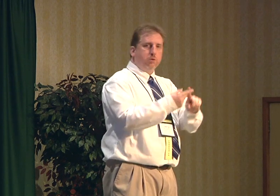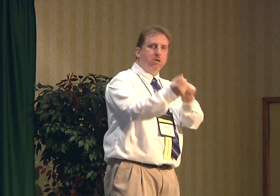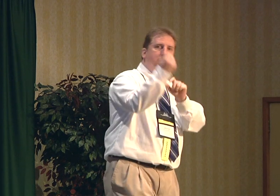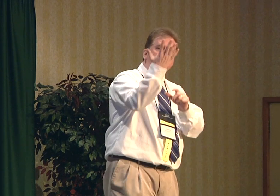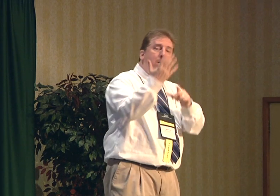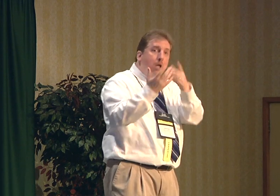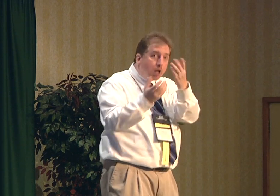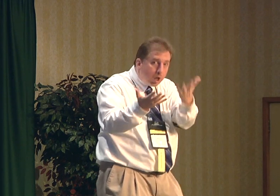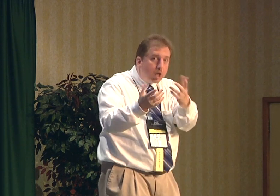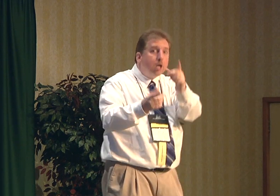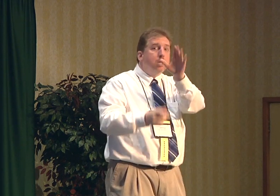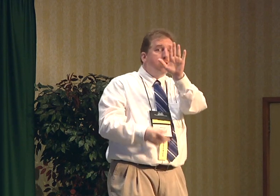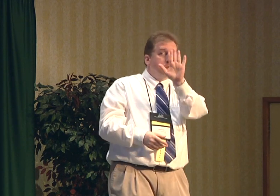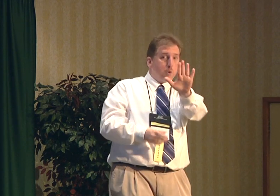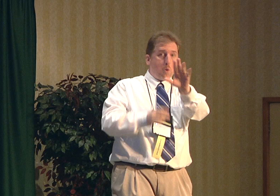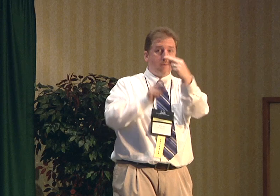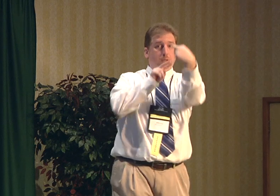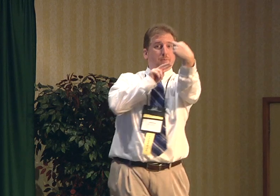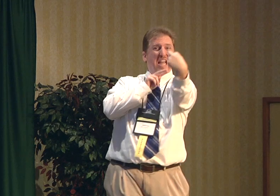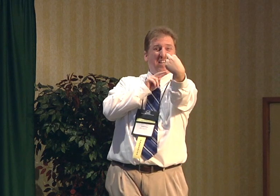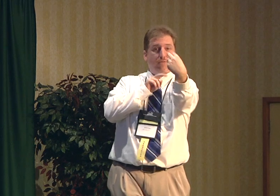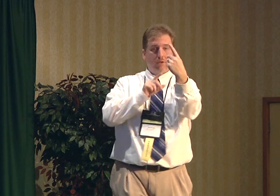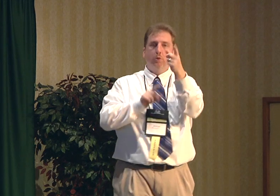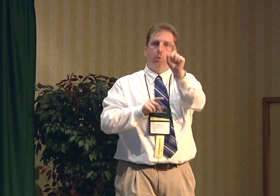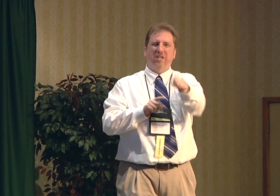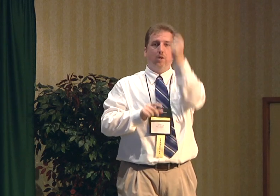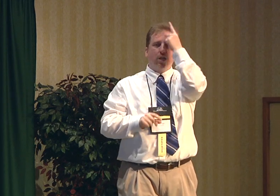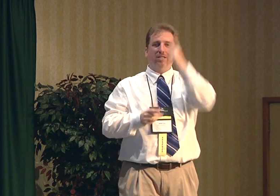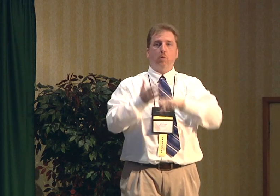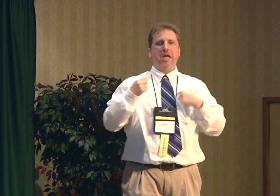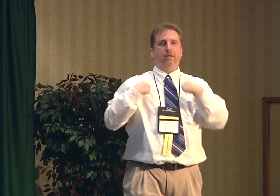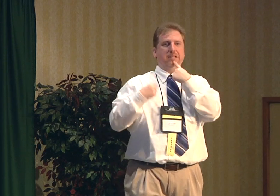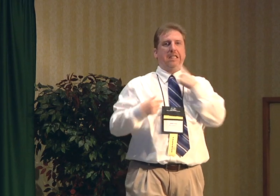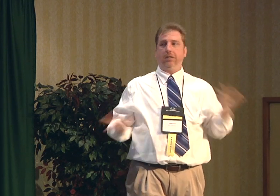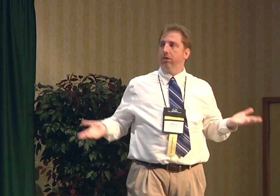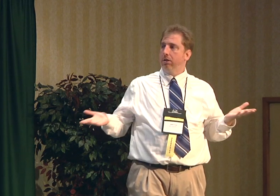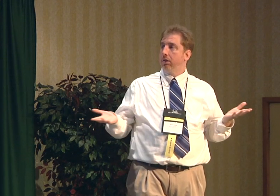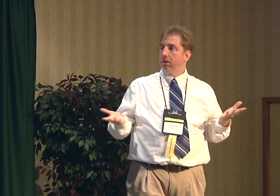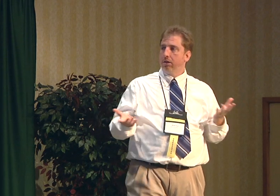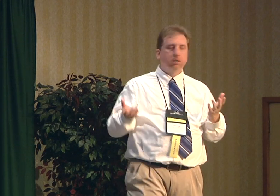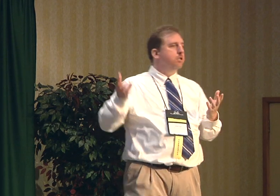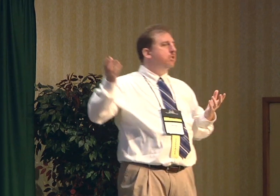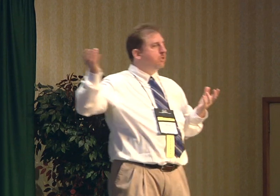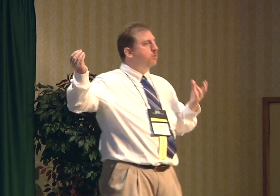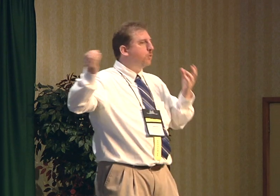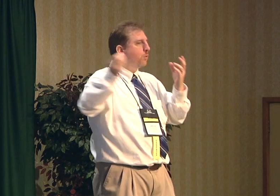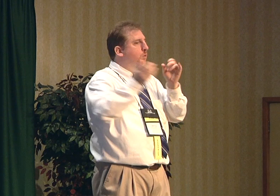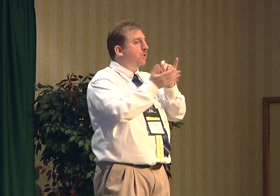And that's something that you need to tell them, to give them that information from their perspective. They may not be able